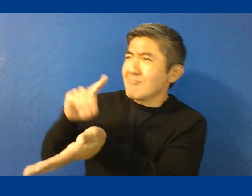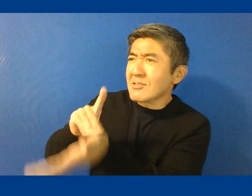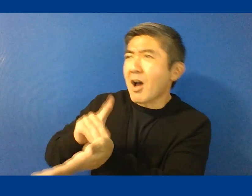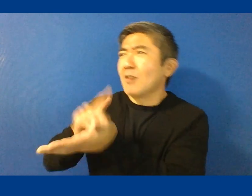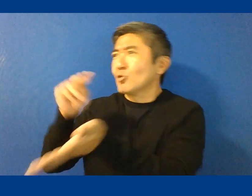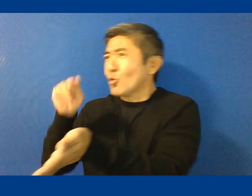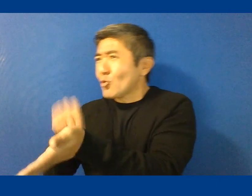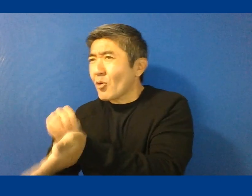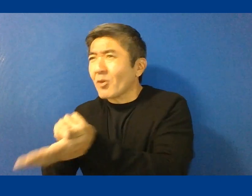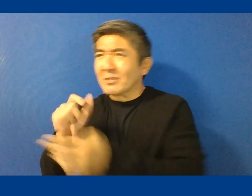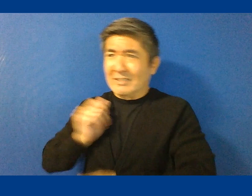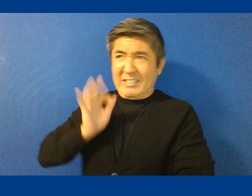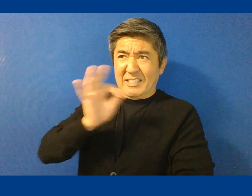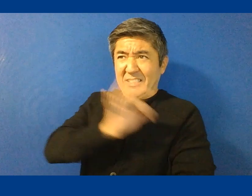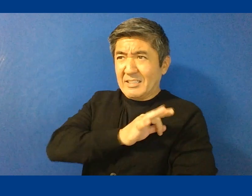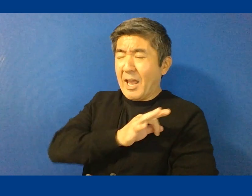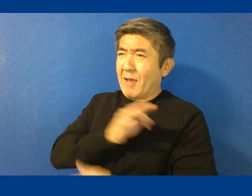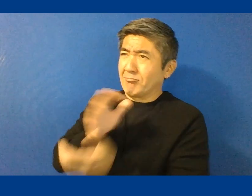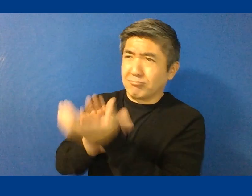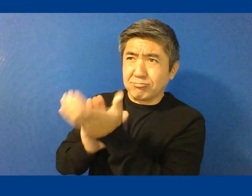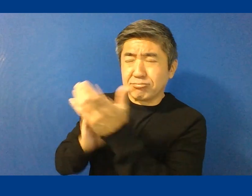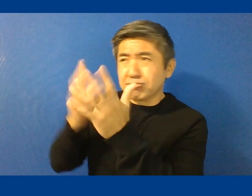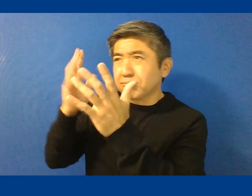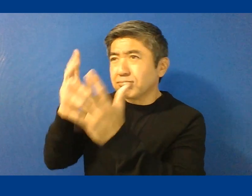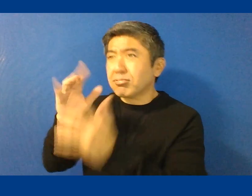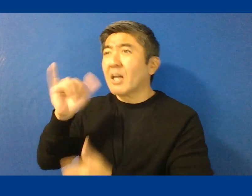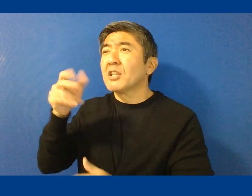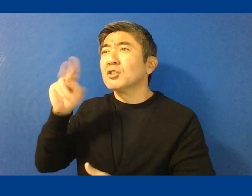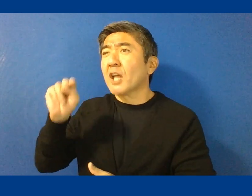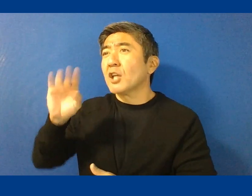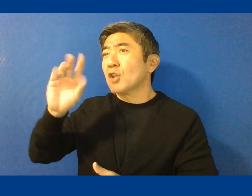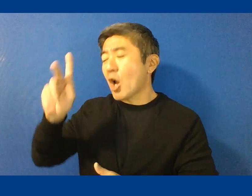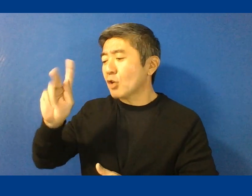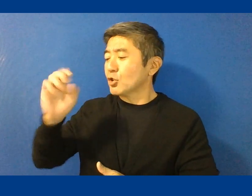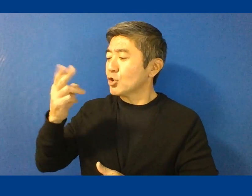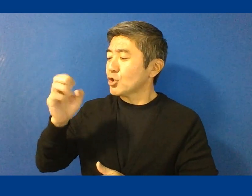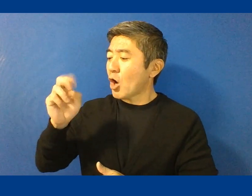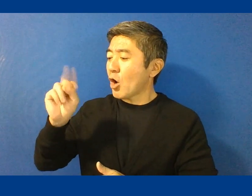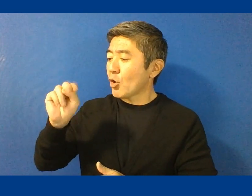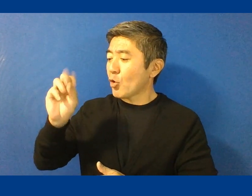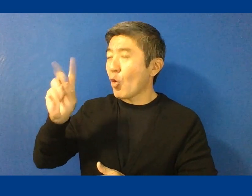that works out there at Wilcox Hospital, including Jen Chanovich. Mahalo nui